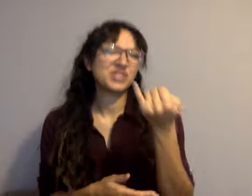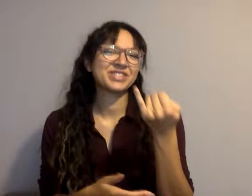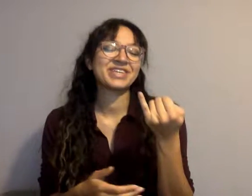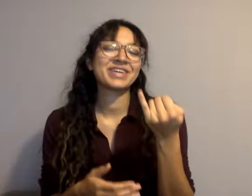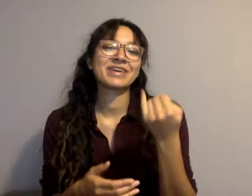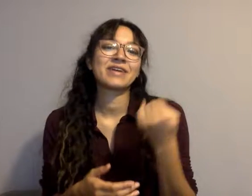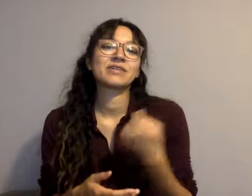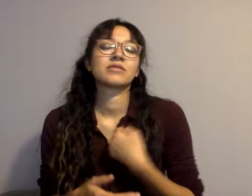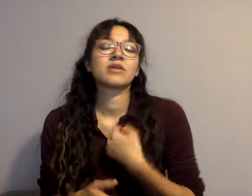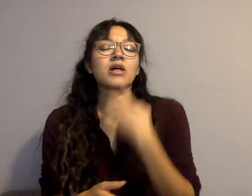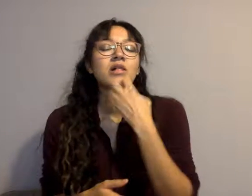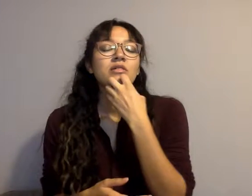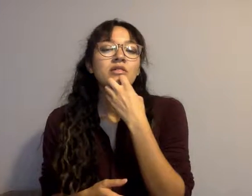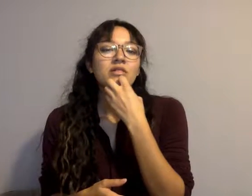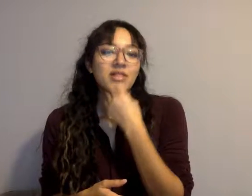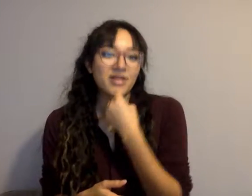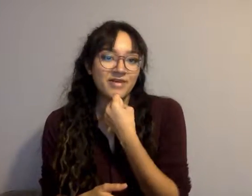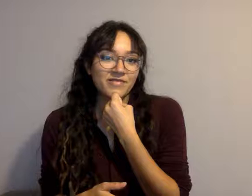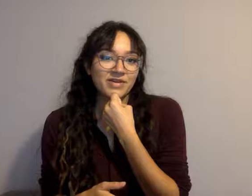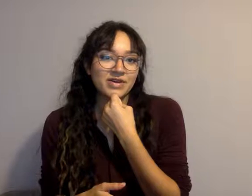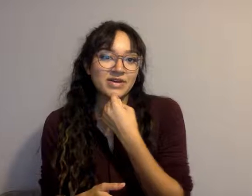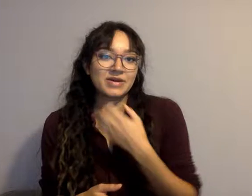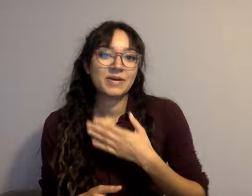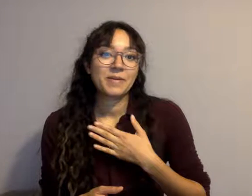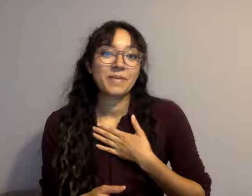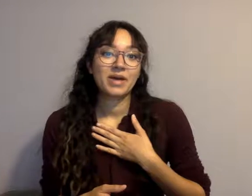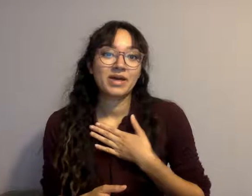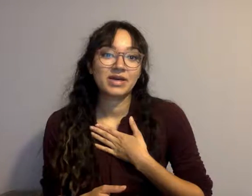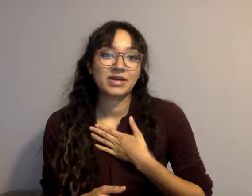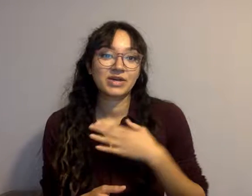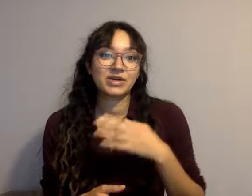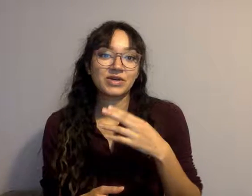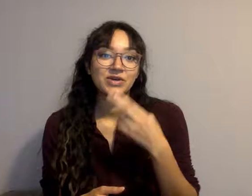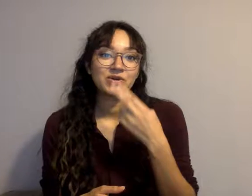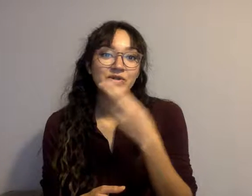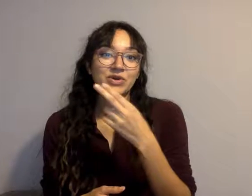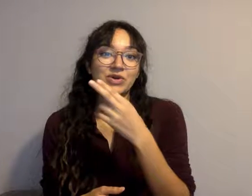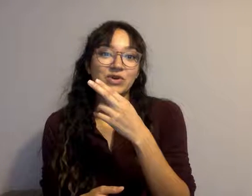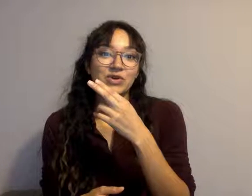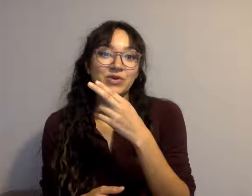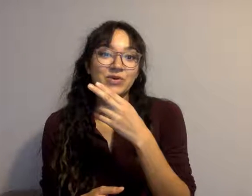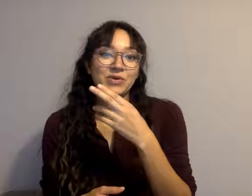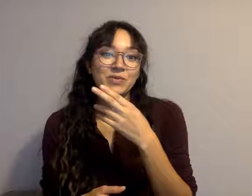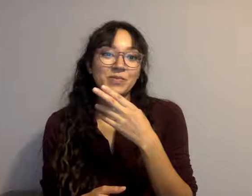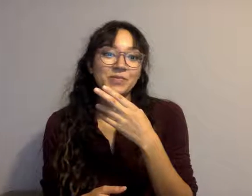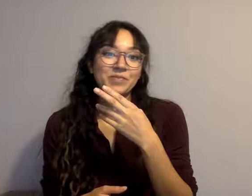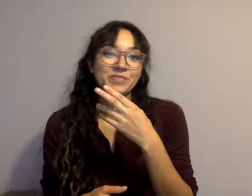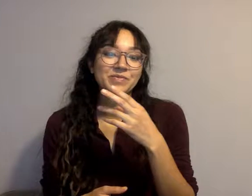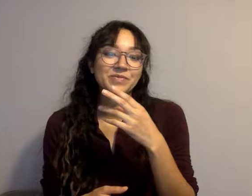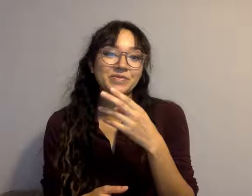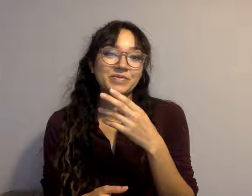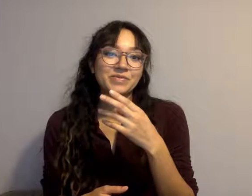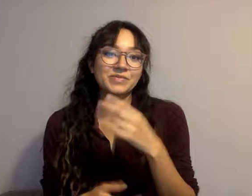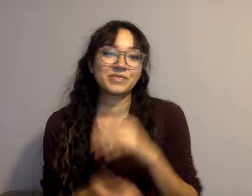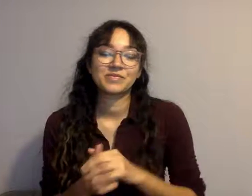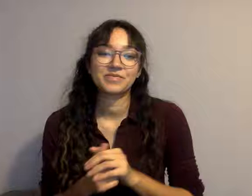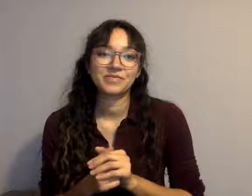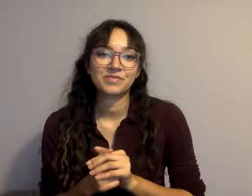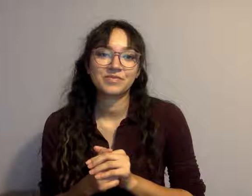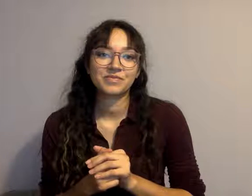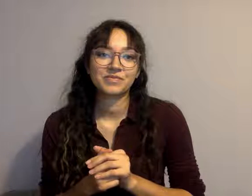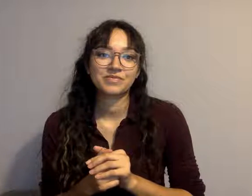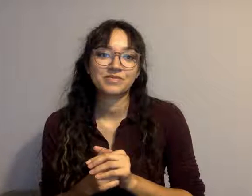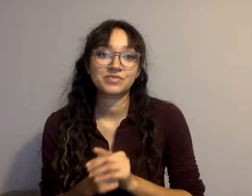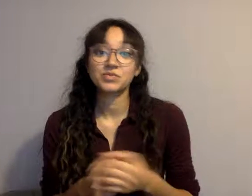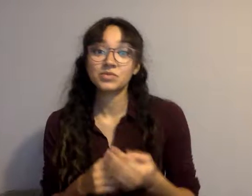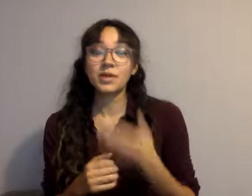the fact that my hood and my affliction share the same initials. I also love the fact that if I wanted to walk from my house